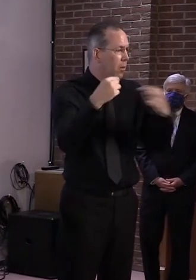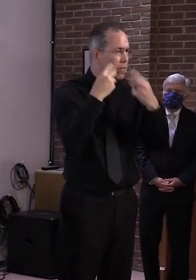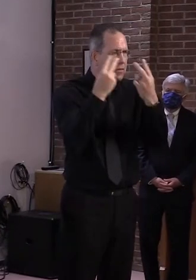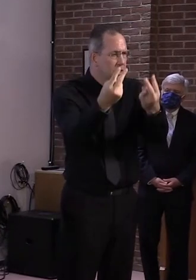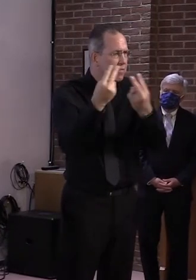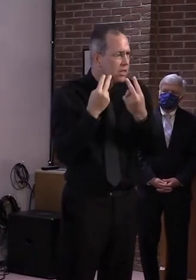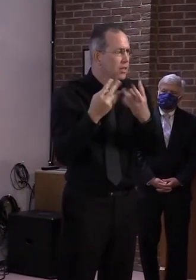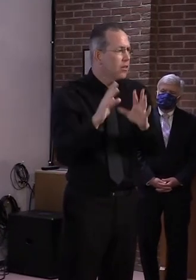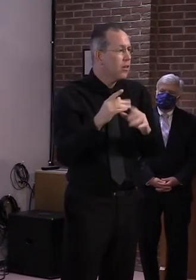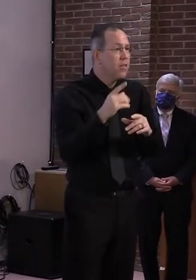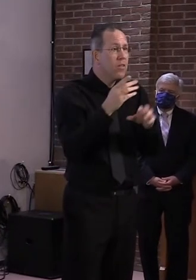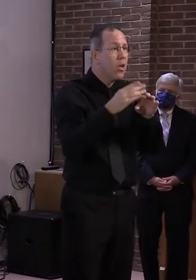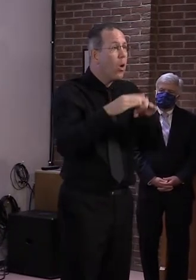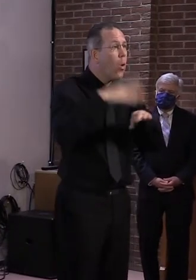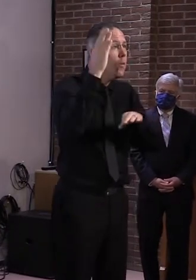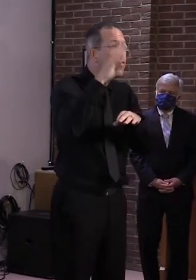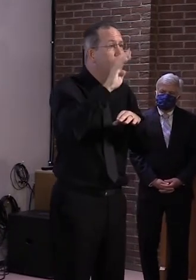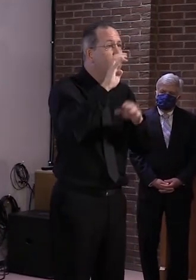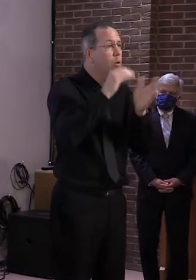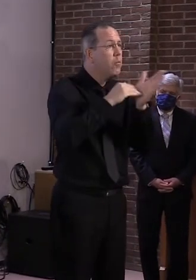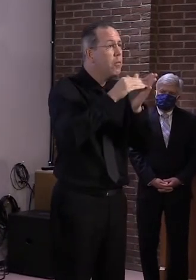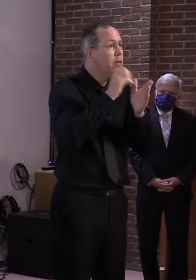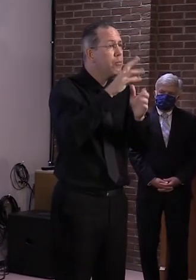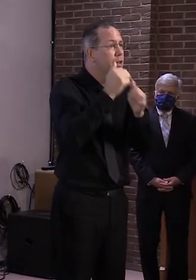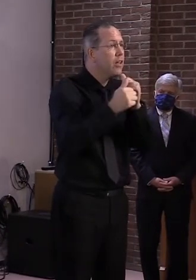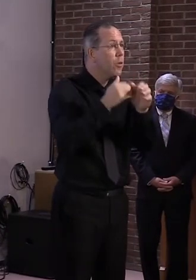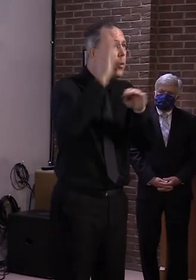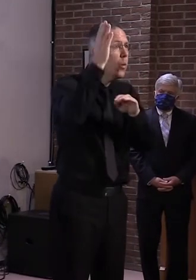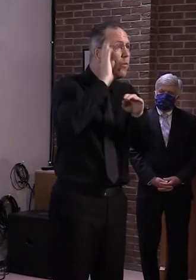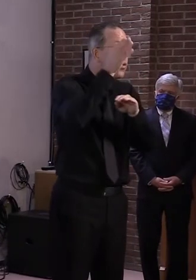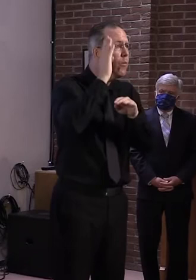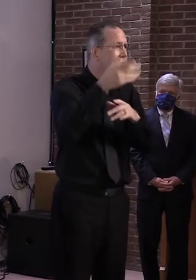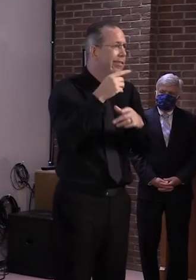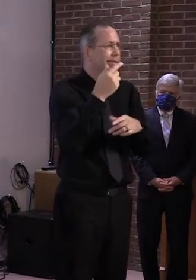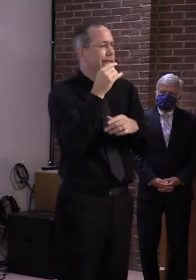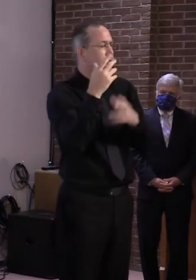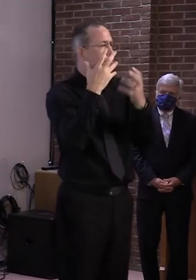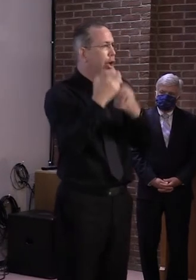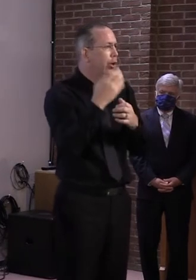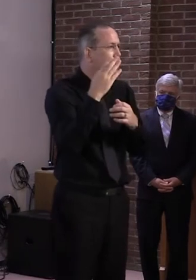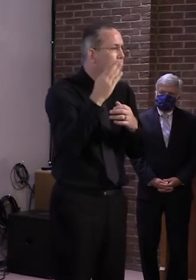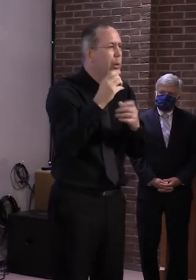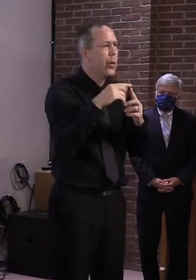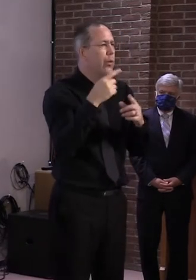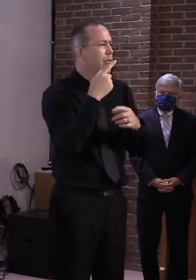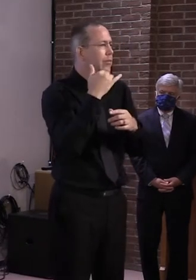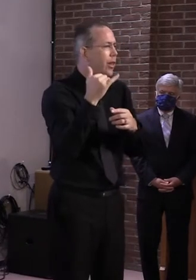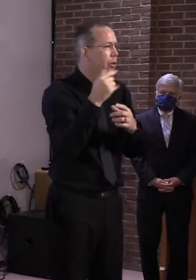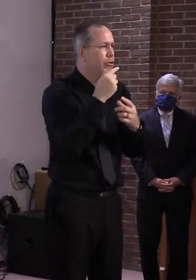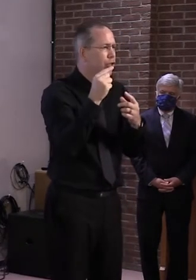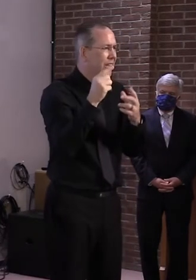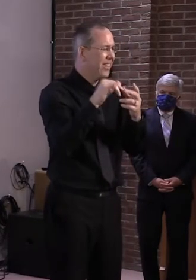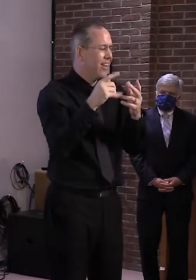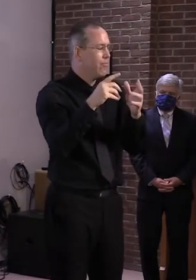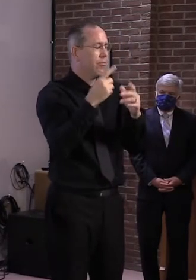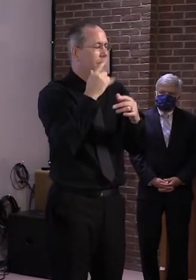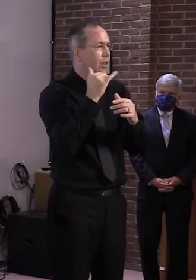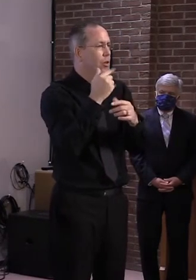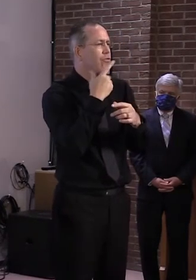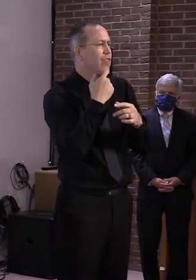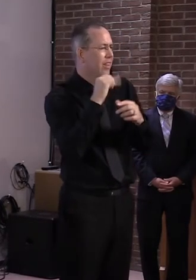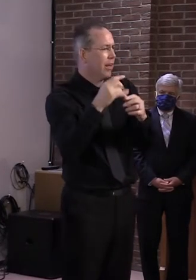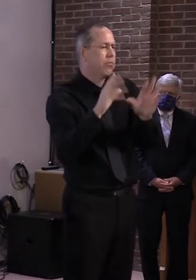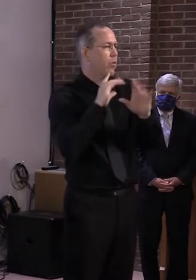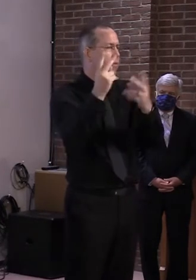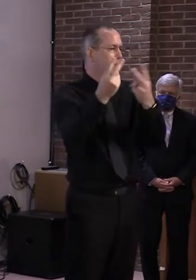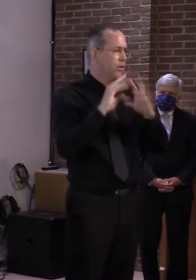to. So I feel comfortable with our policy. We've been doing it from the very start and we'll